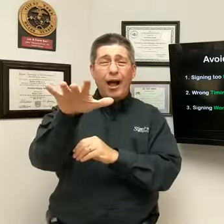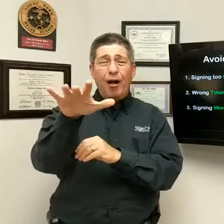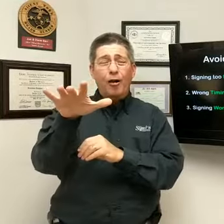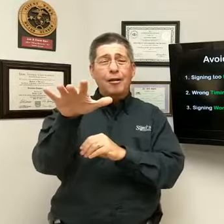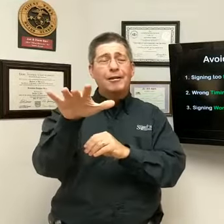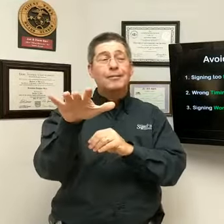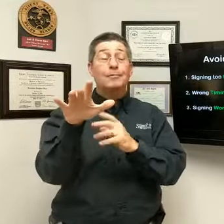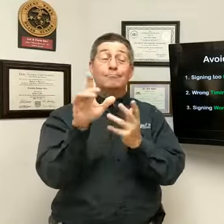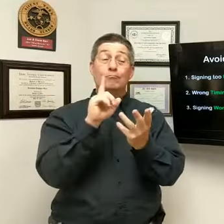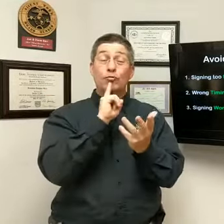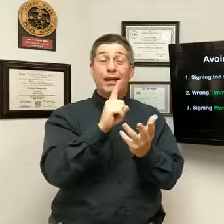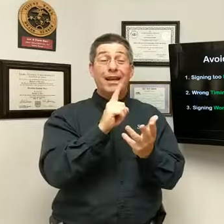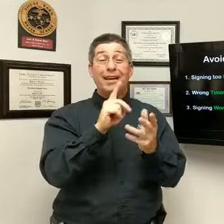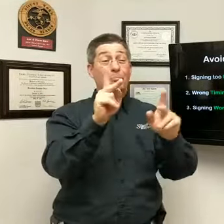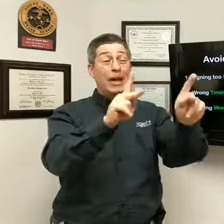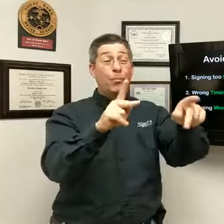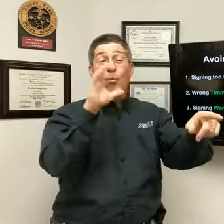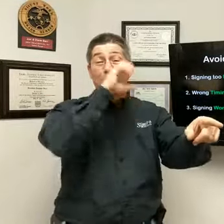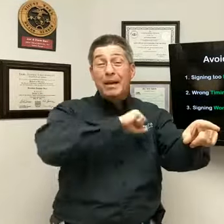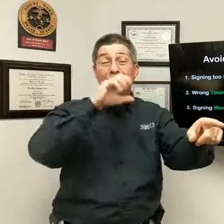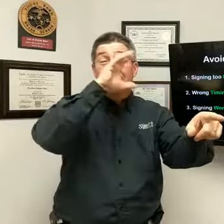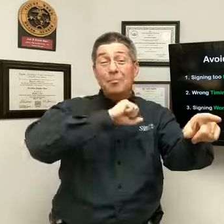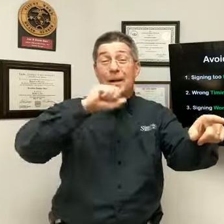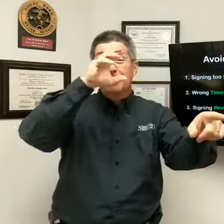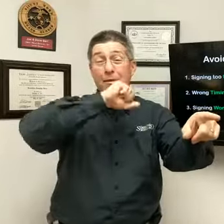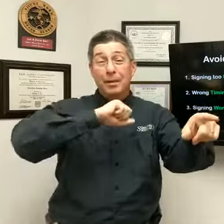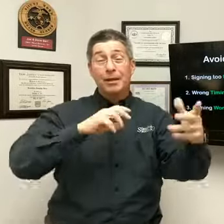spell, really, people will miss and miss and miss.